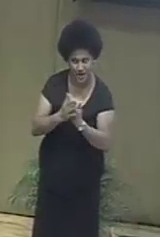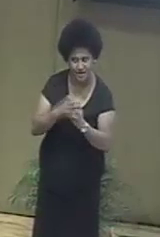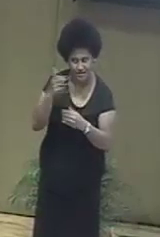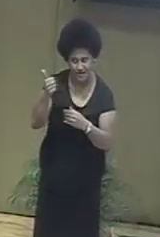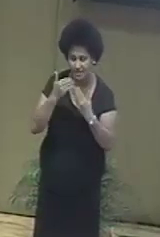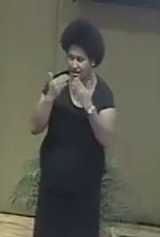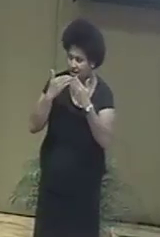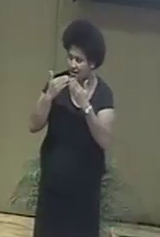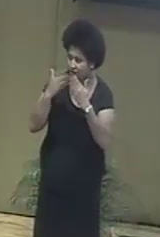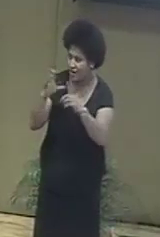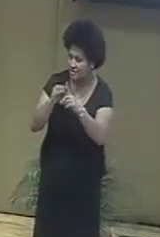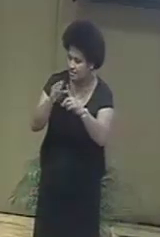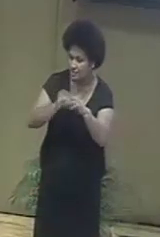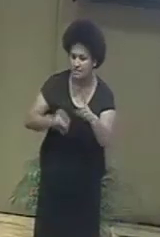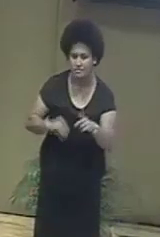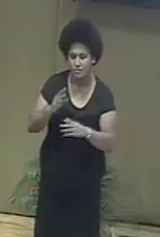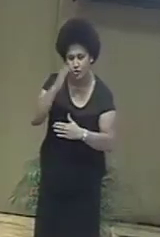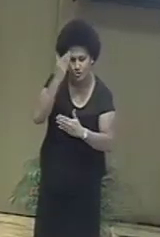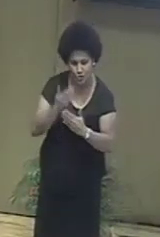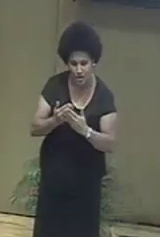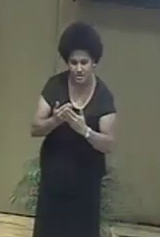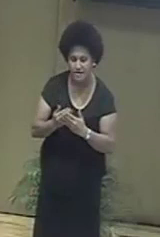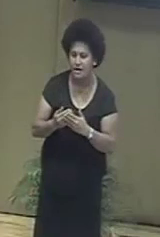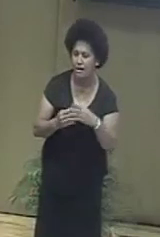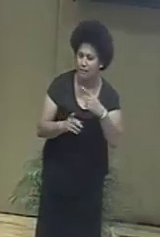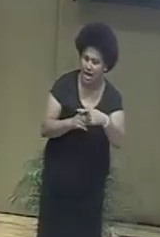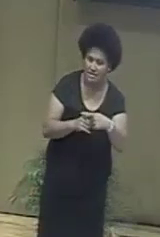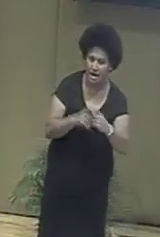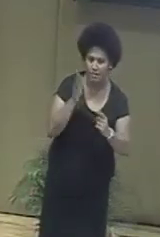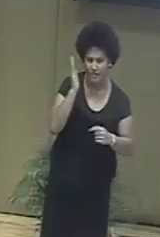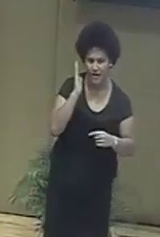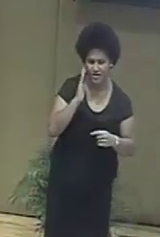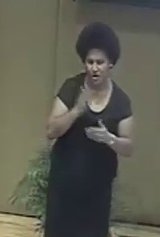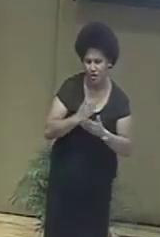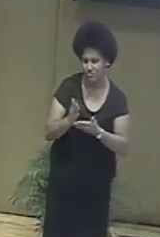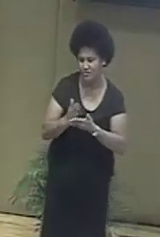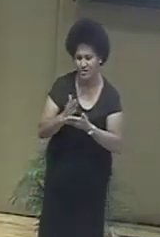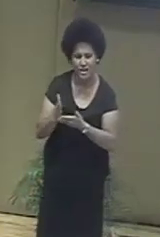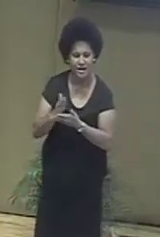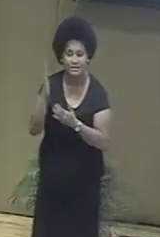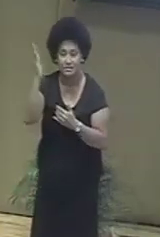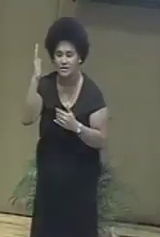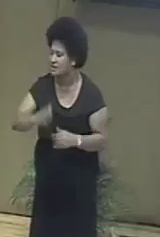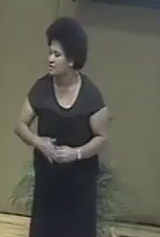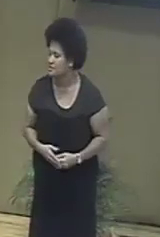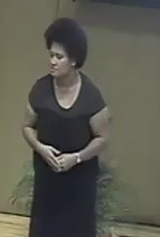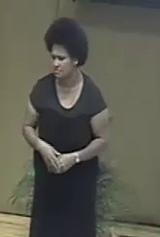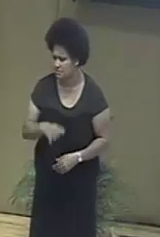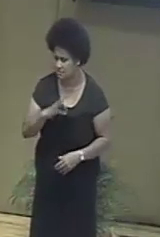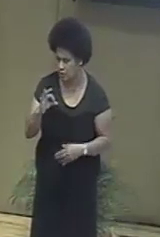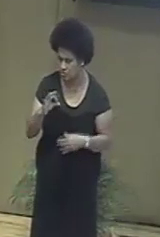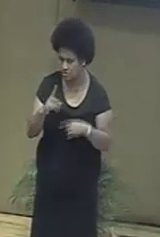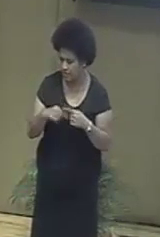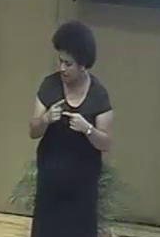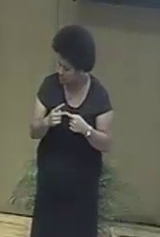togetherness. Thank you for that example and for the student for sharing your experience as well. So it's not